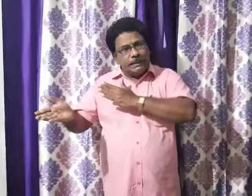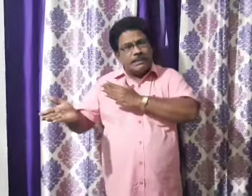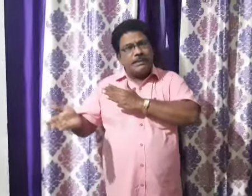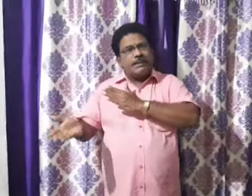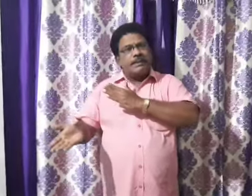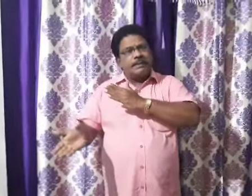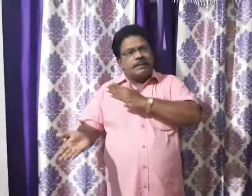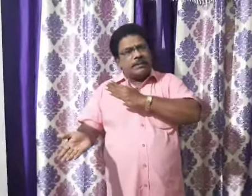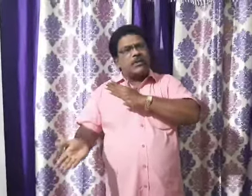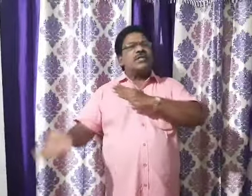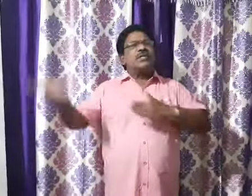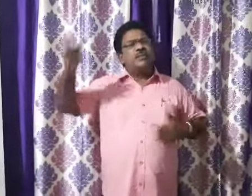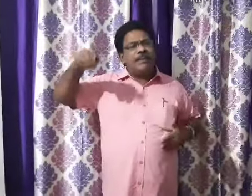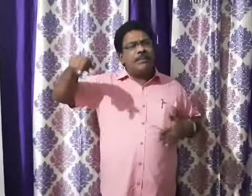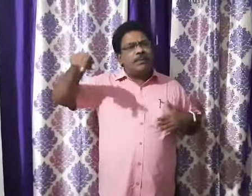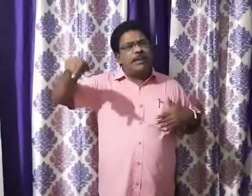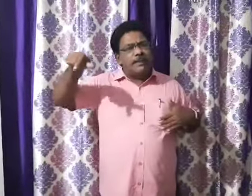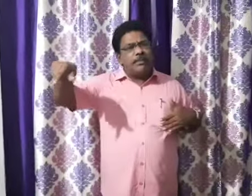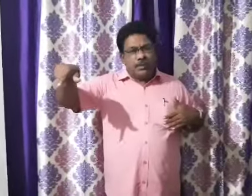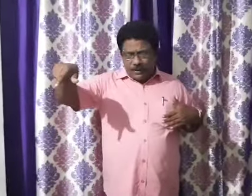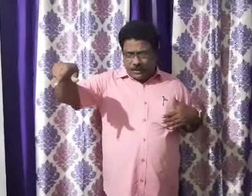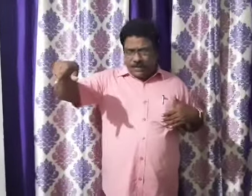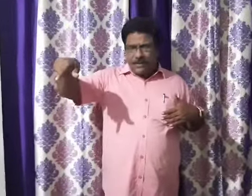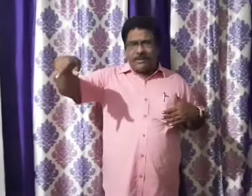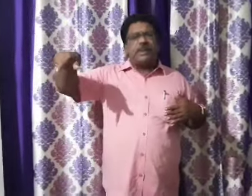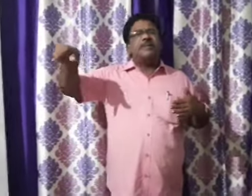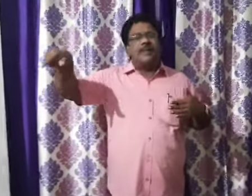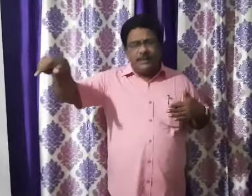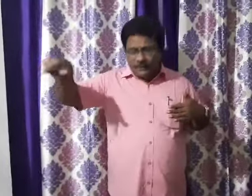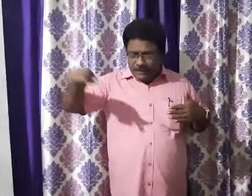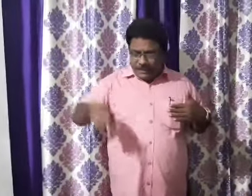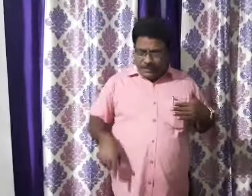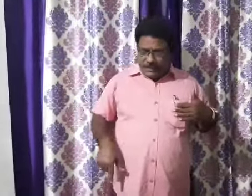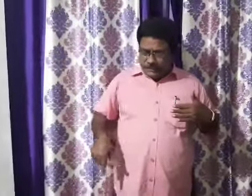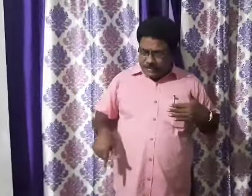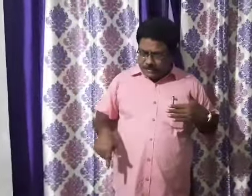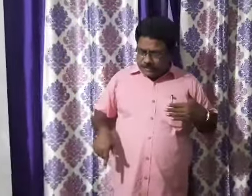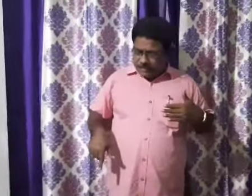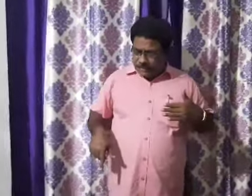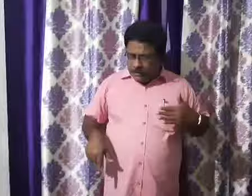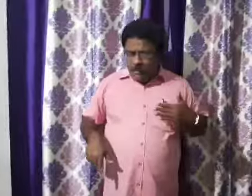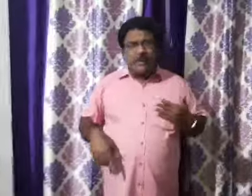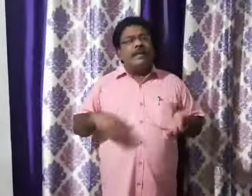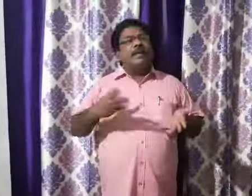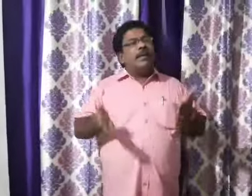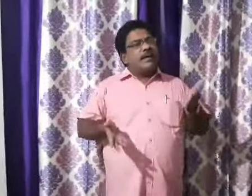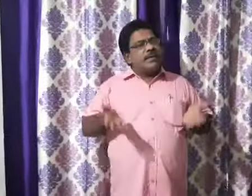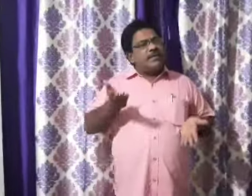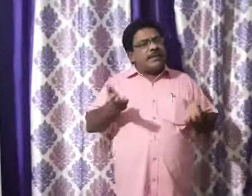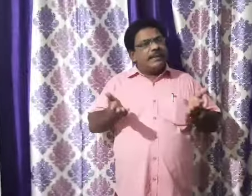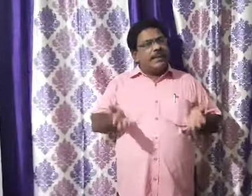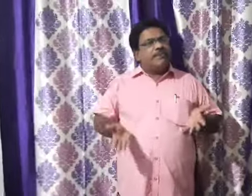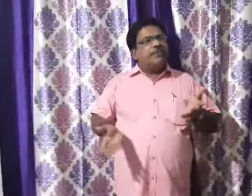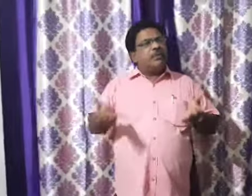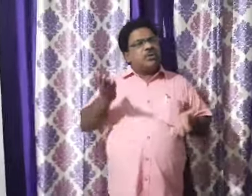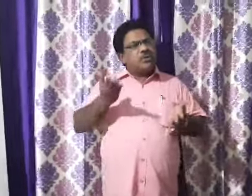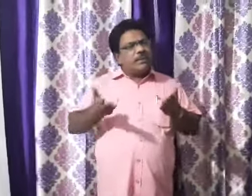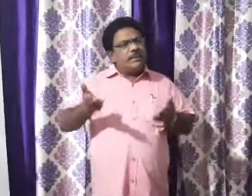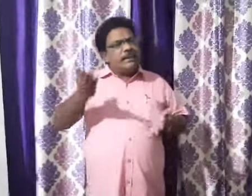areas, thousands of people could be employed, especially in the village areas. Okay, again we have seen that if almost all the children are